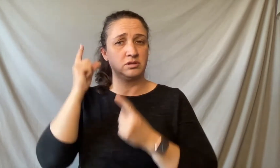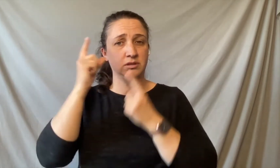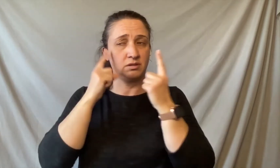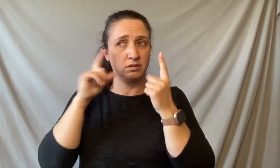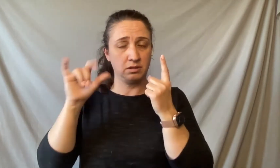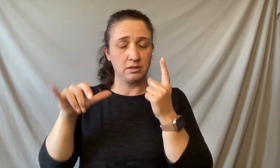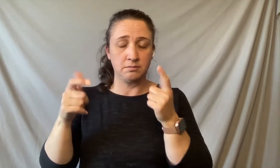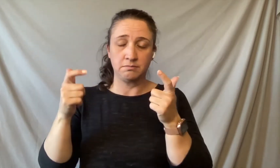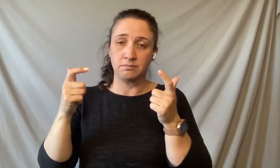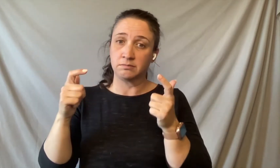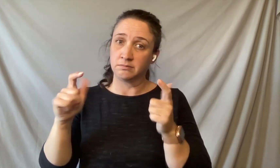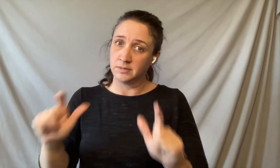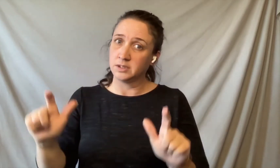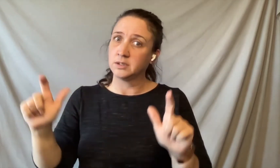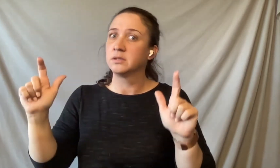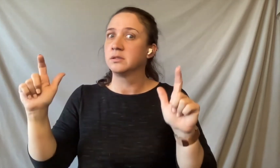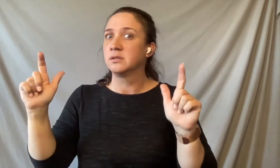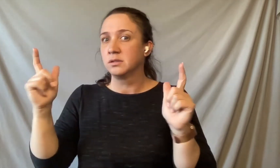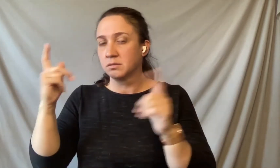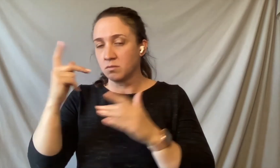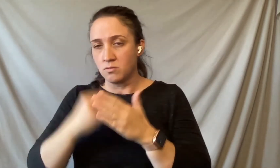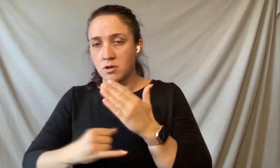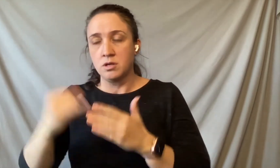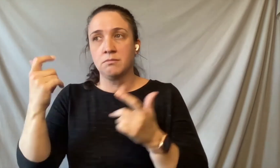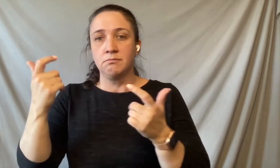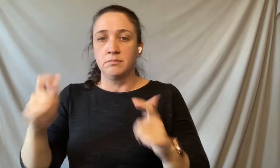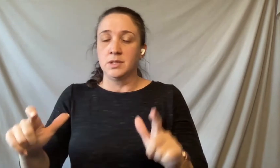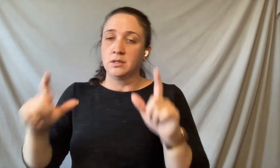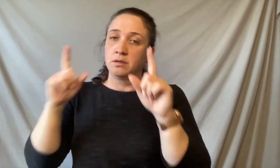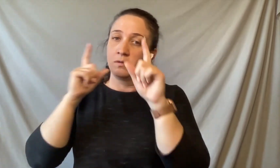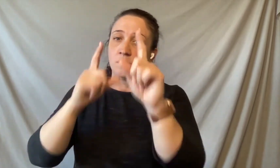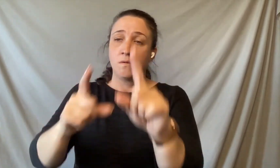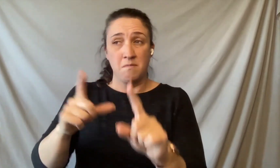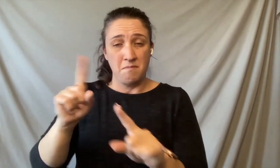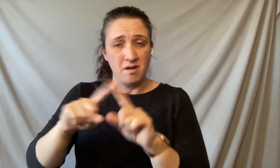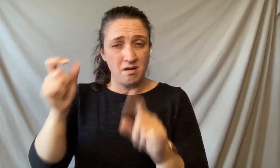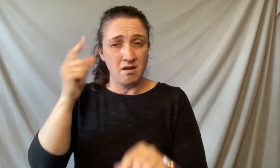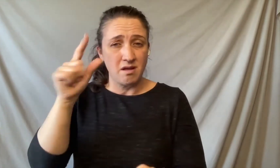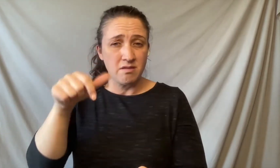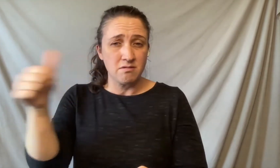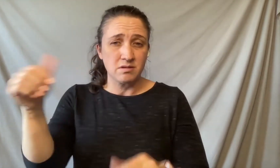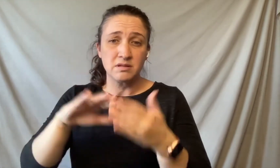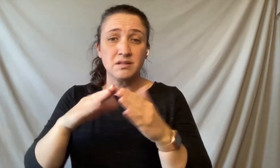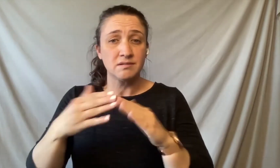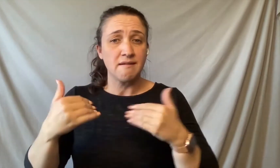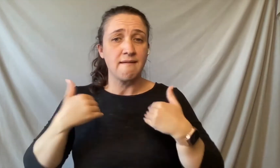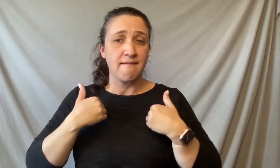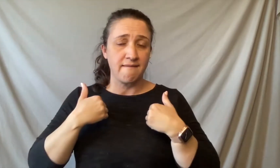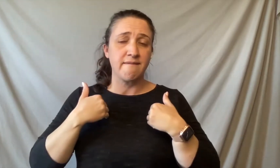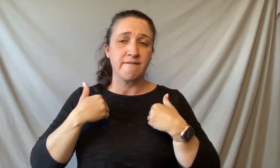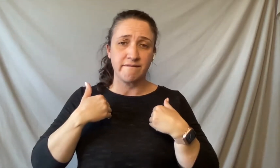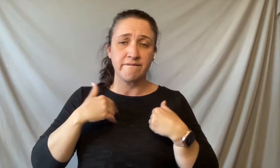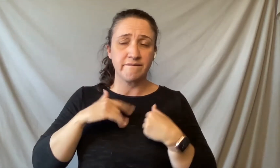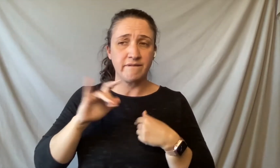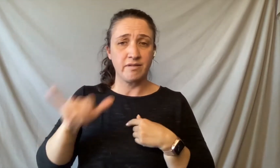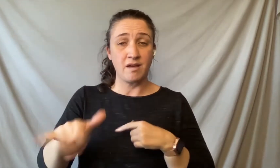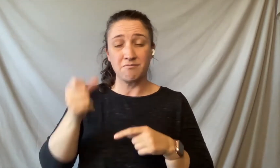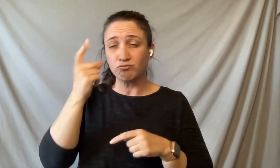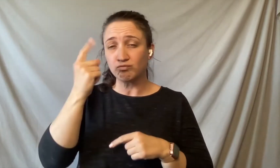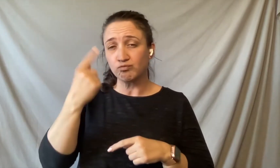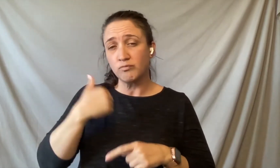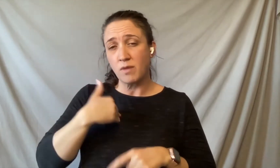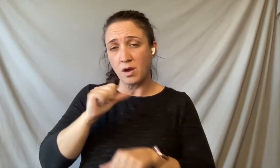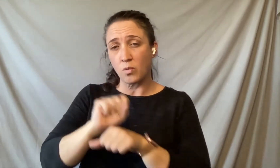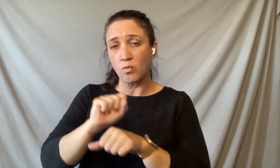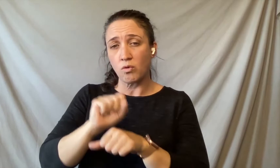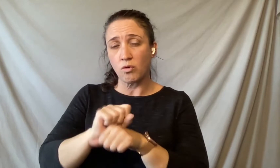moonshot, which exists in other cities. And I just know, because I work in Longmont, that there